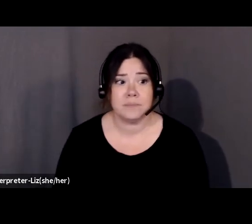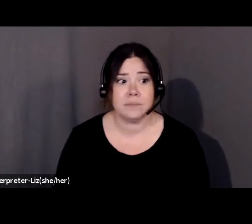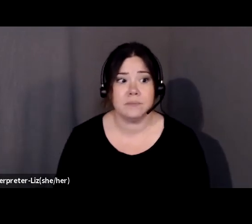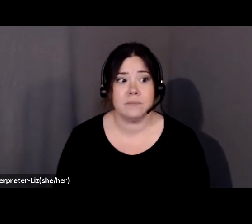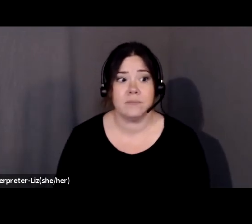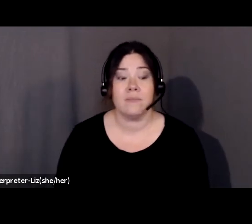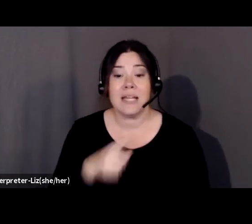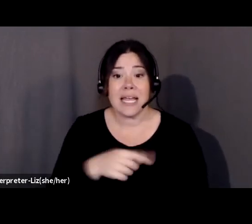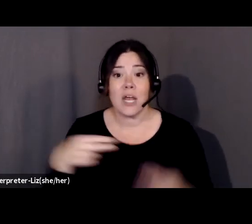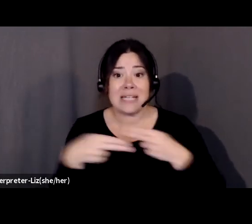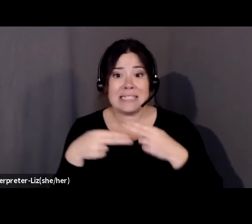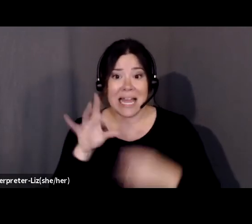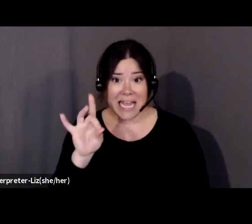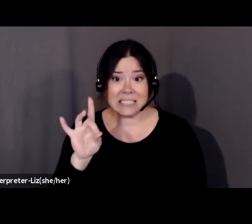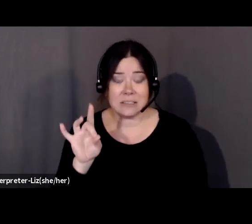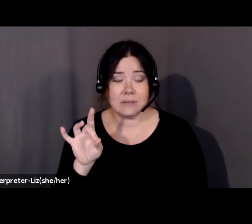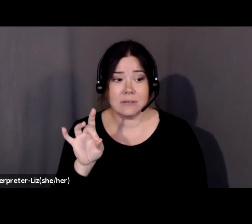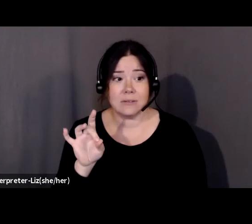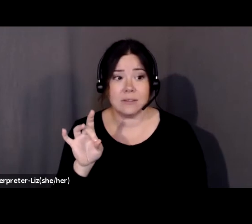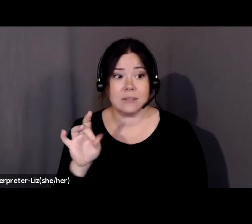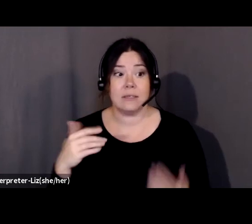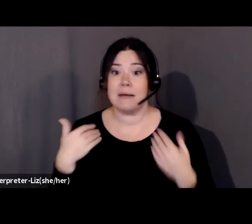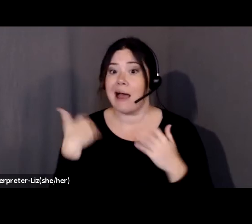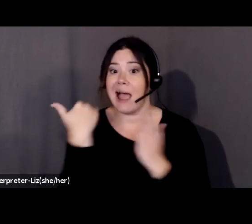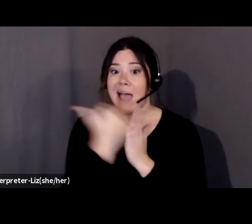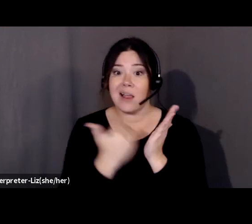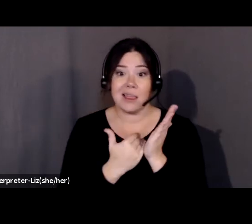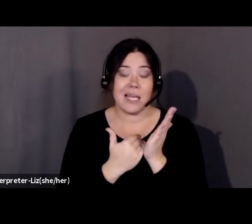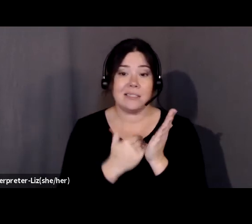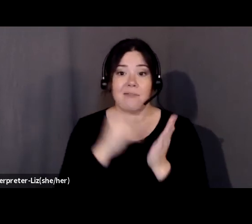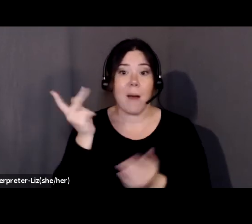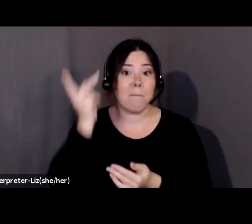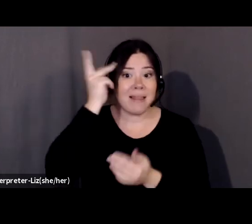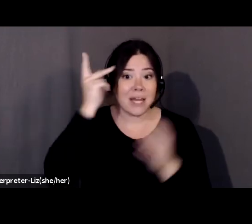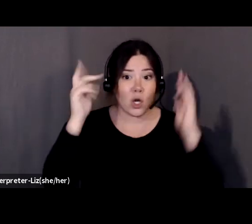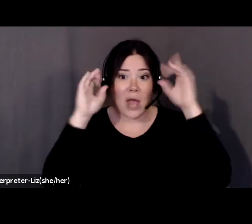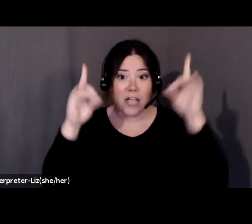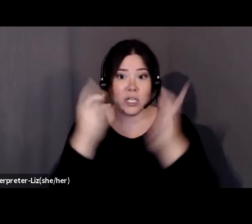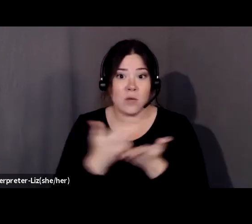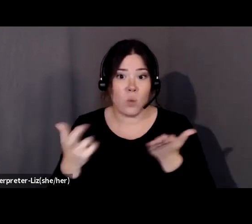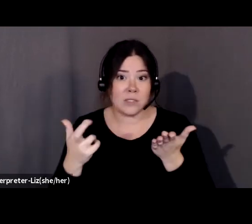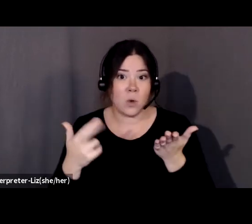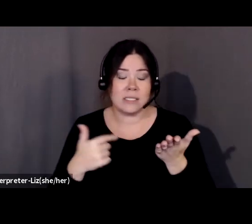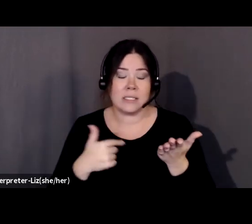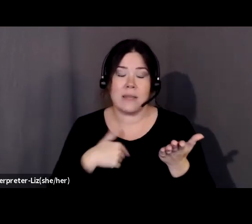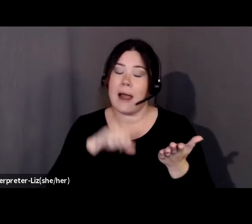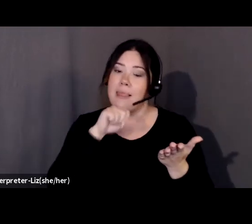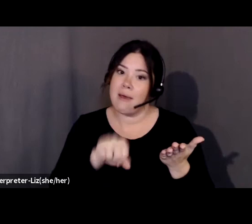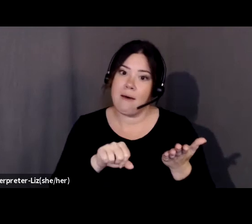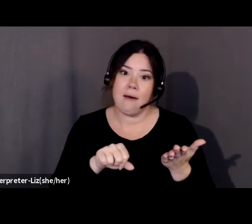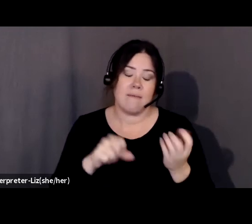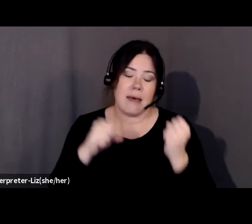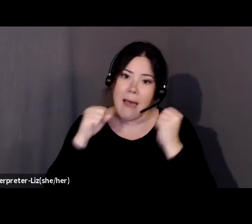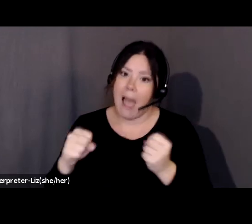slide 8, I have a list of political education resources that I love and highly, highly,